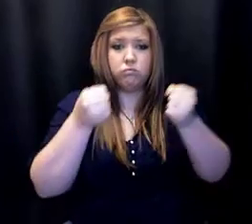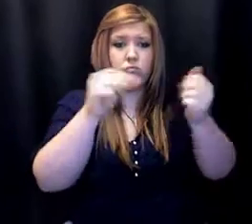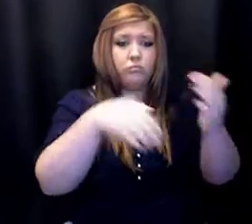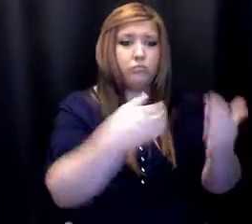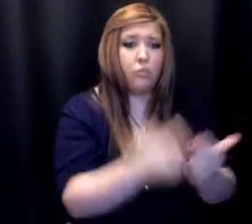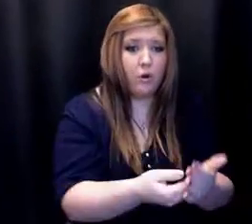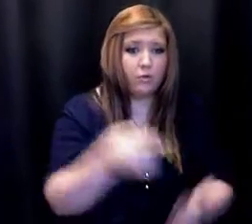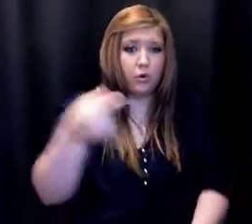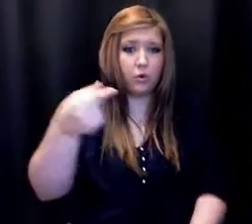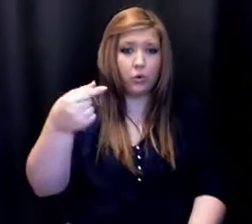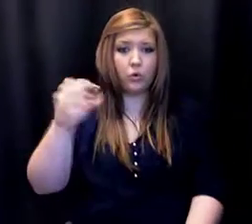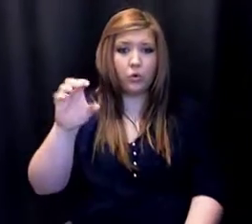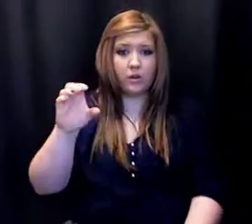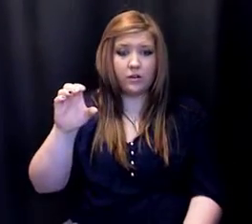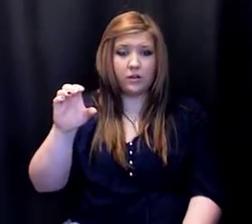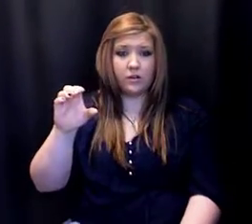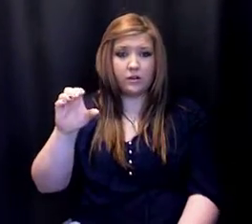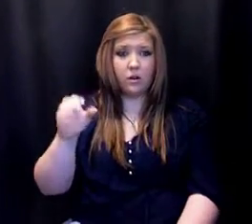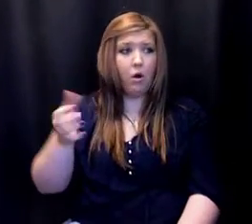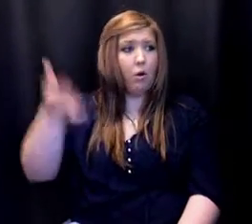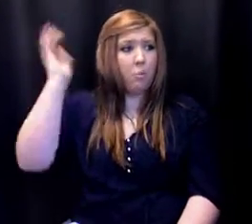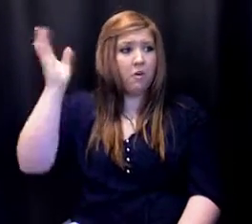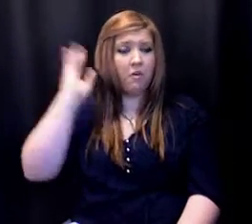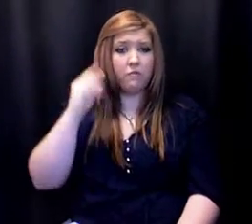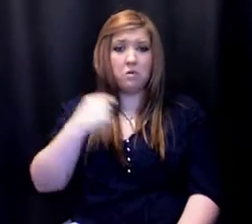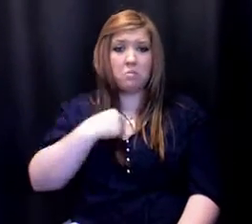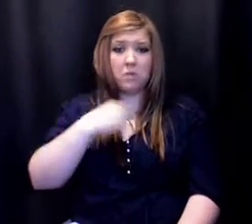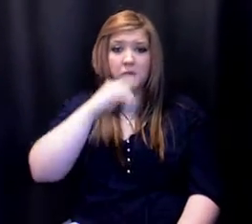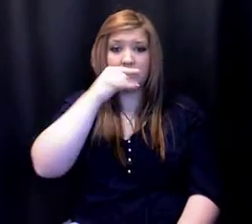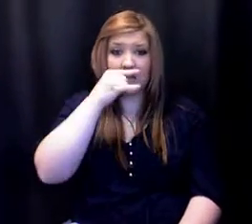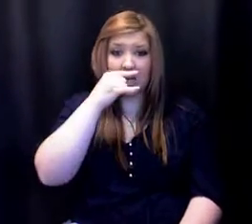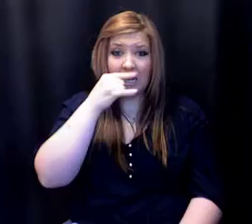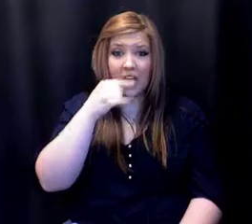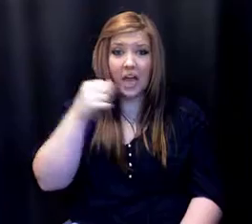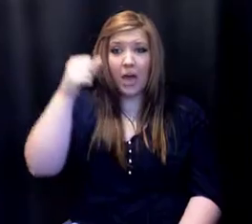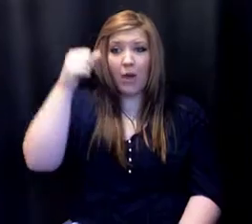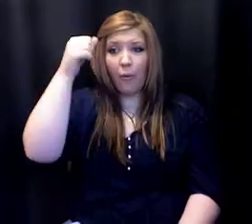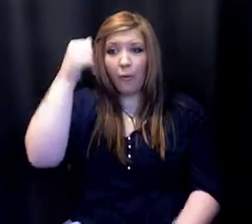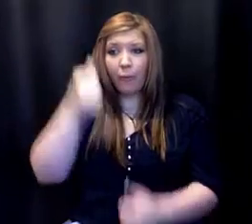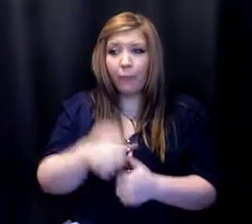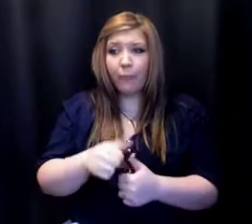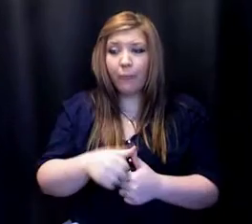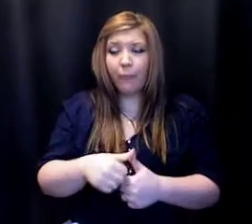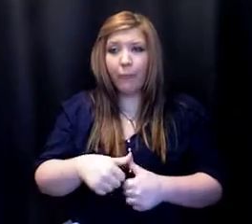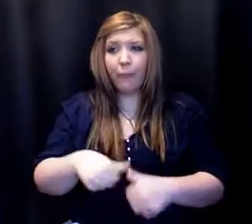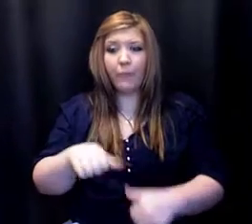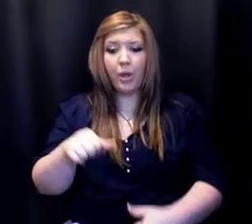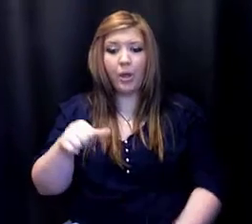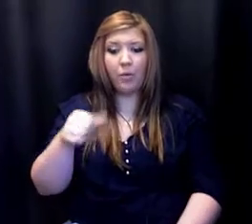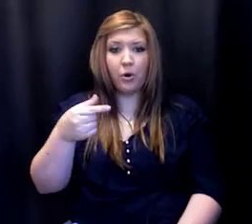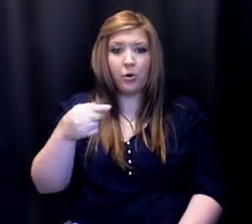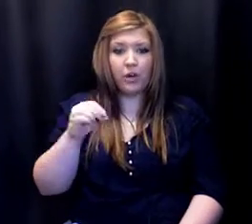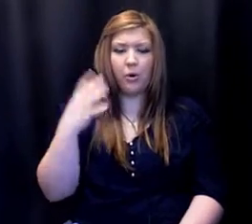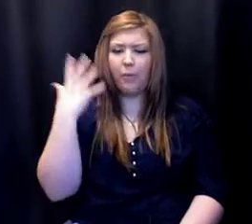I was impressed. It was beautiful. And the day that we were there was actually a rainstorm happening in the